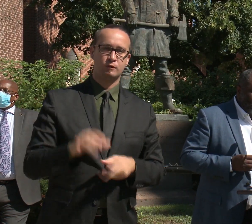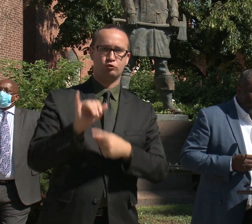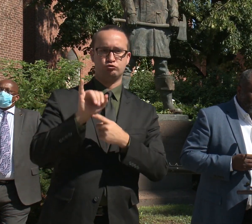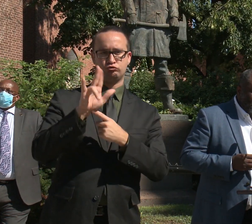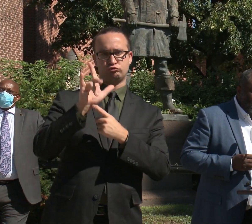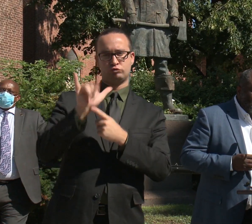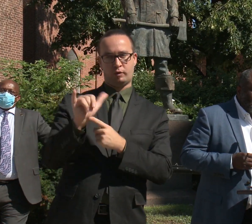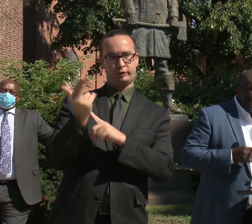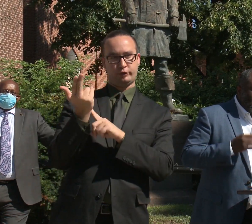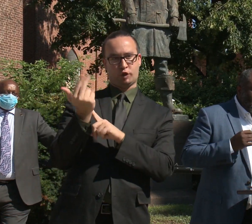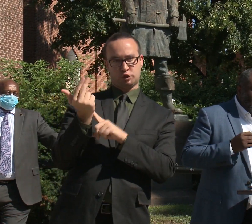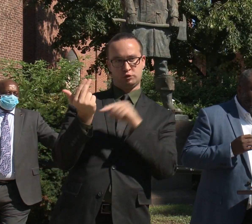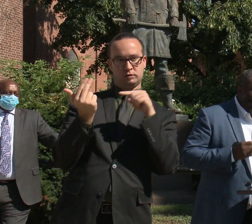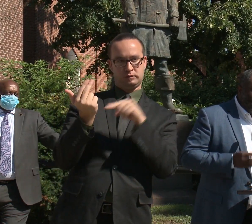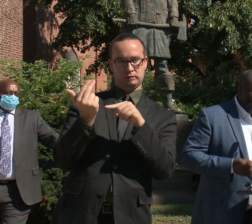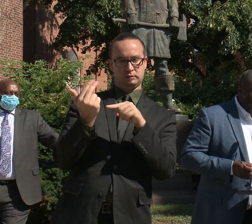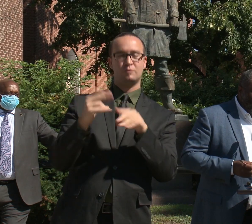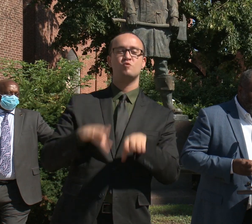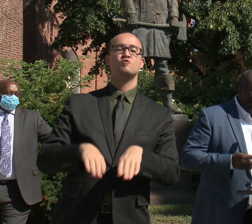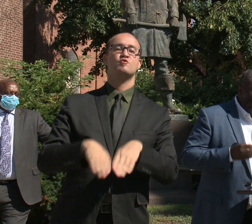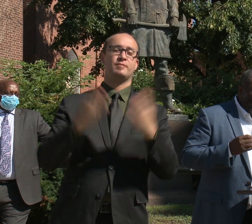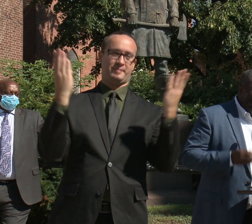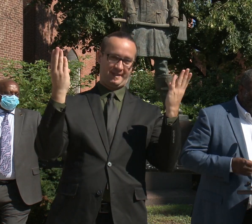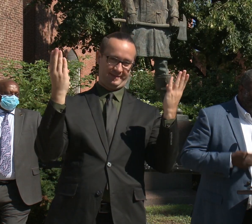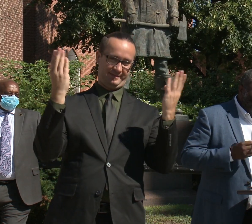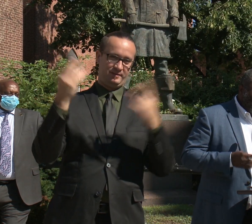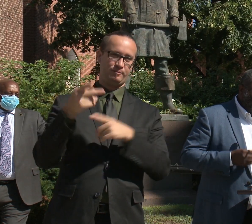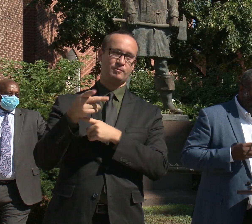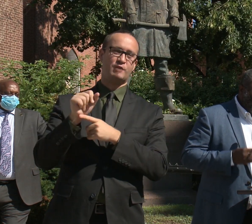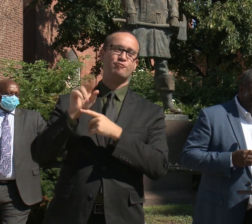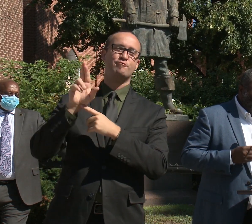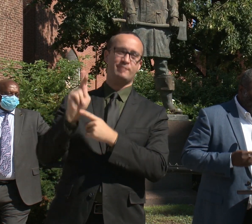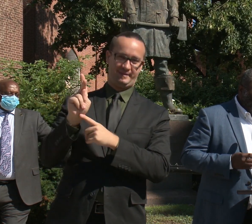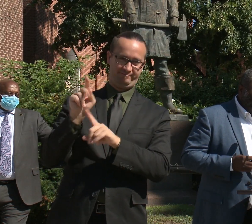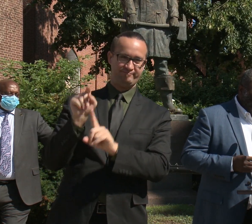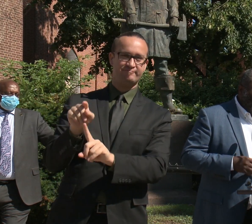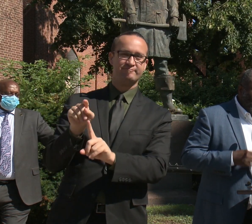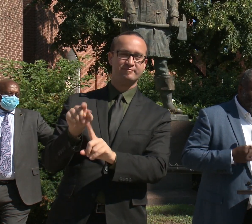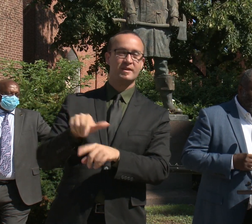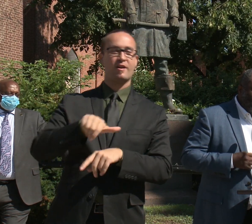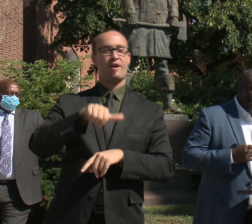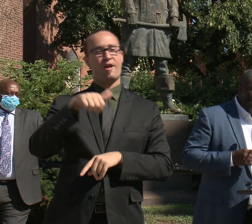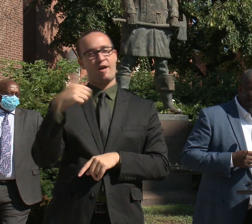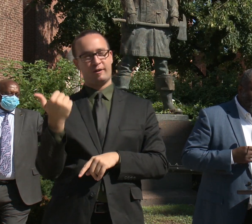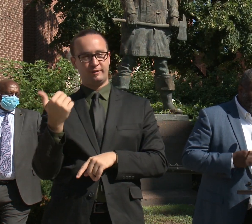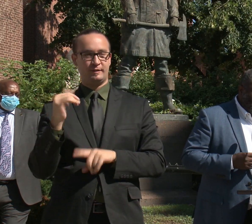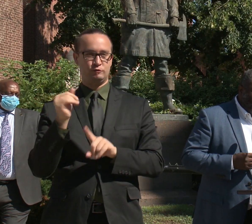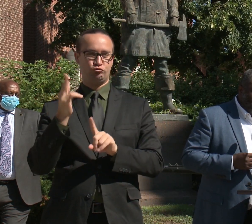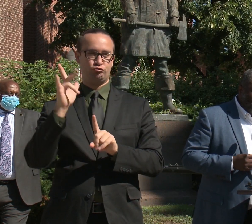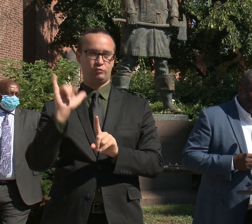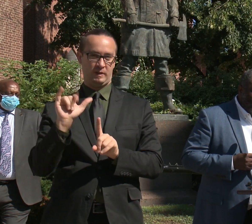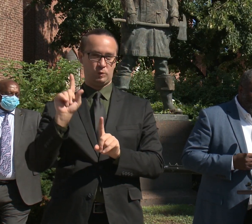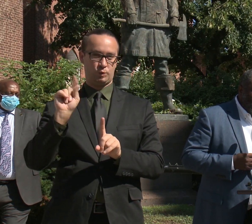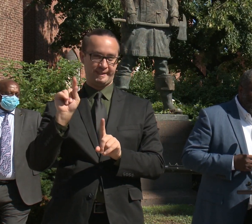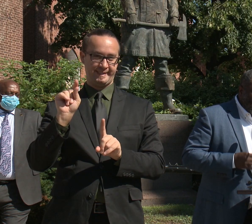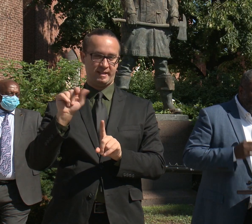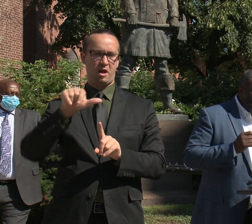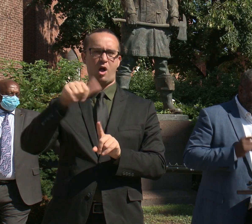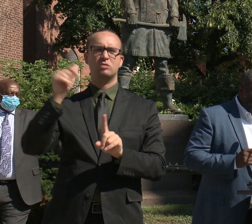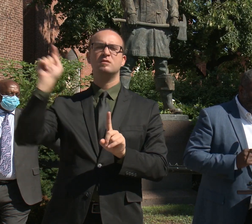park pools. And starting July 20th, we will open up the remaining 5 neighborhood pools. So this year, we're operating 10 of our